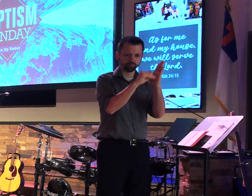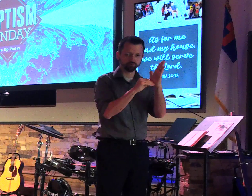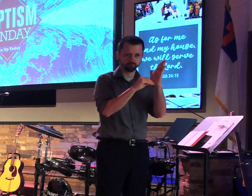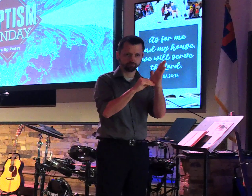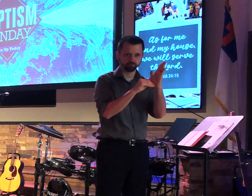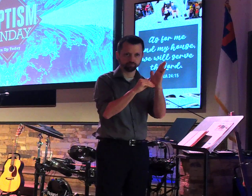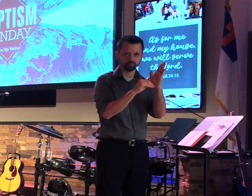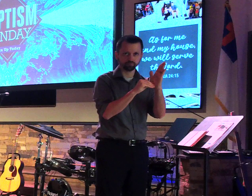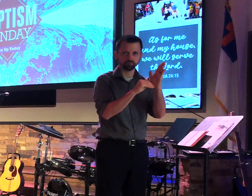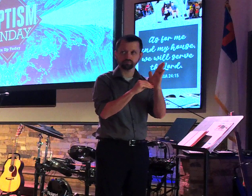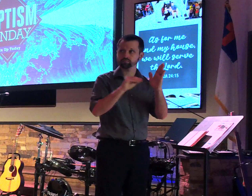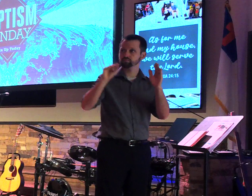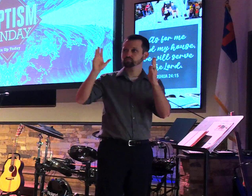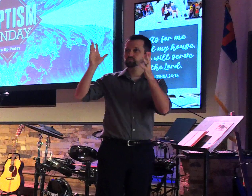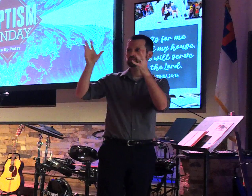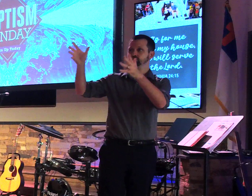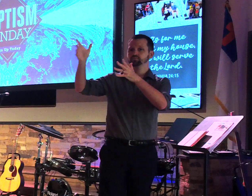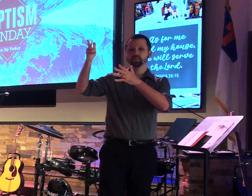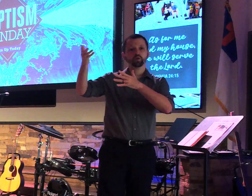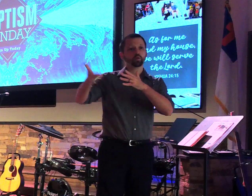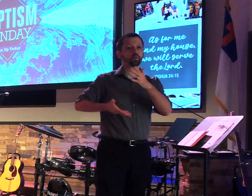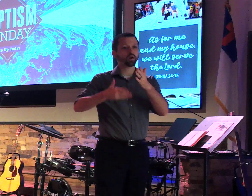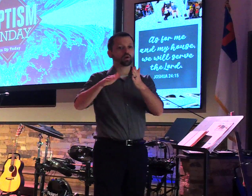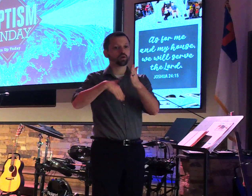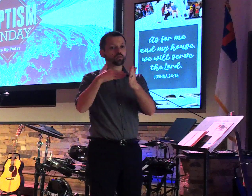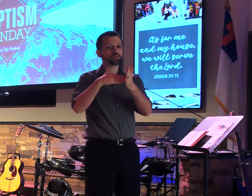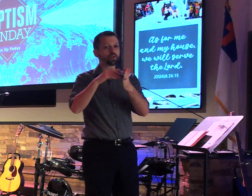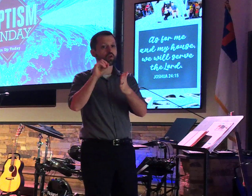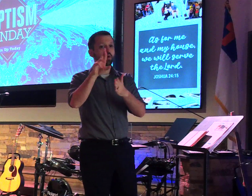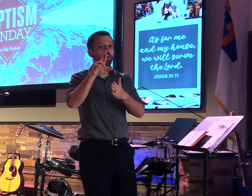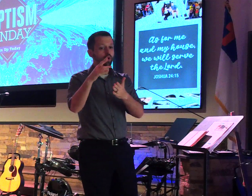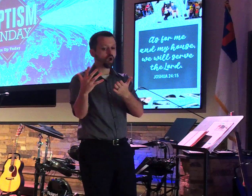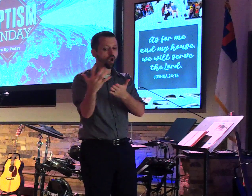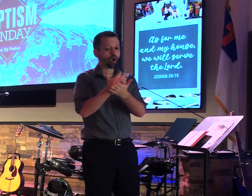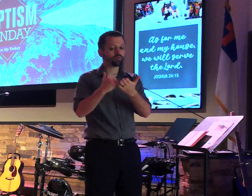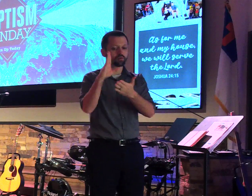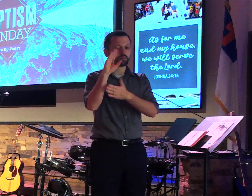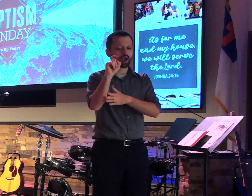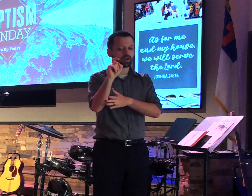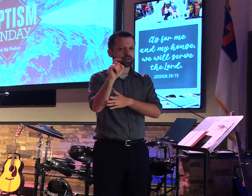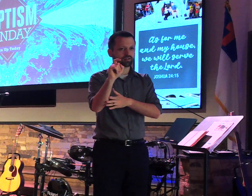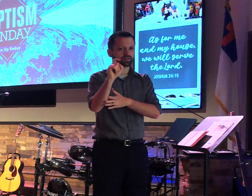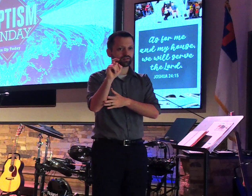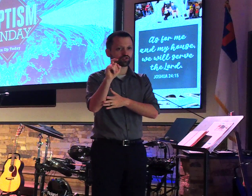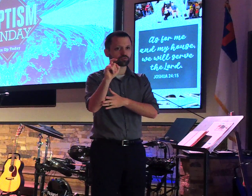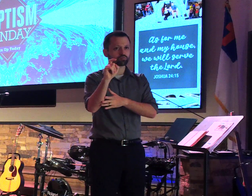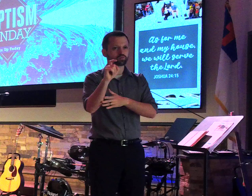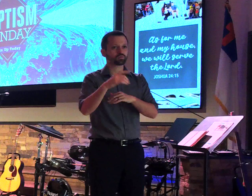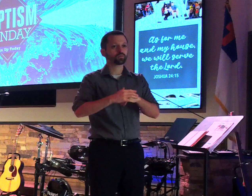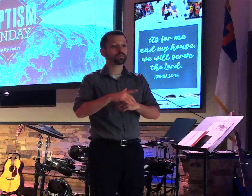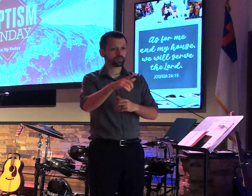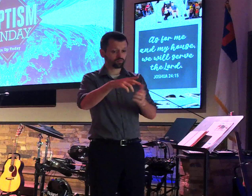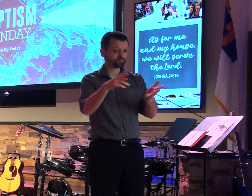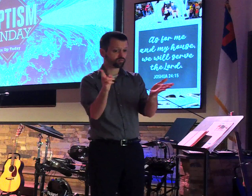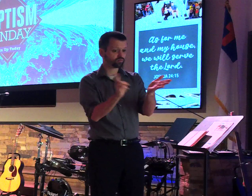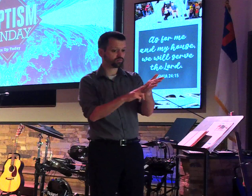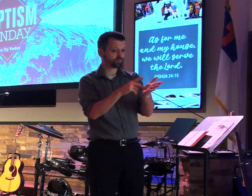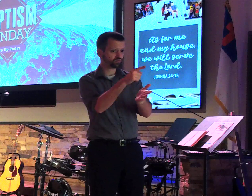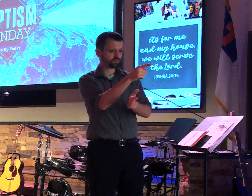it either at the Welcome Center on your way out or in the offering boxes at the doors when you exit, and that way you'll be signed up for the